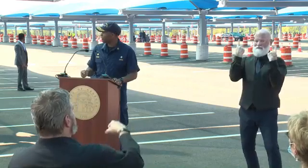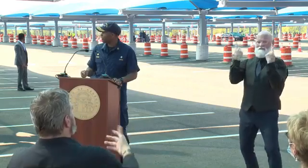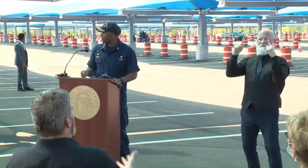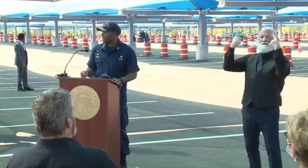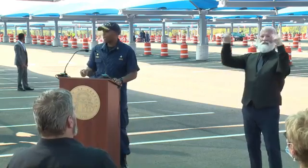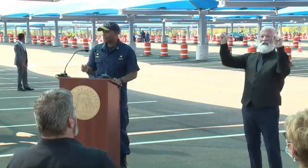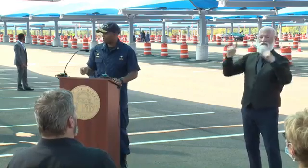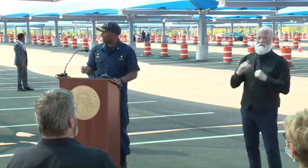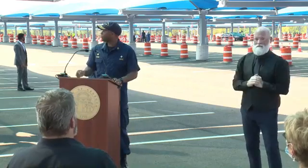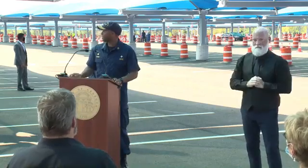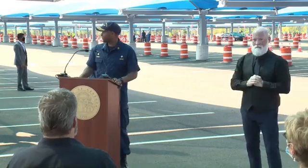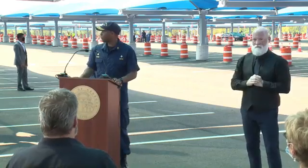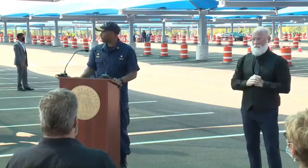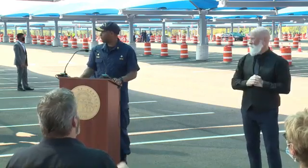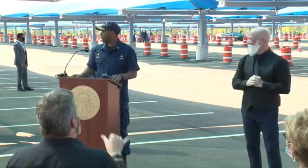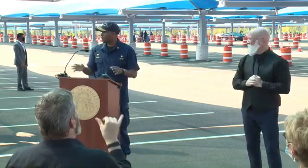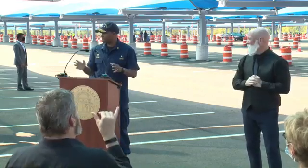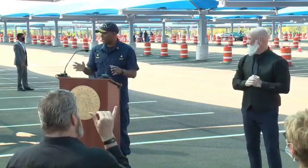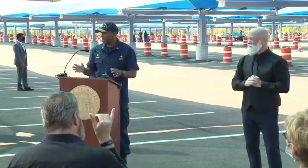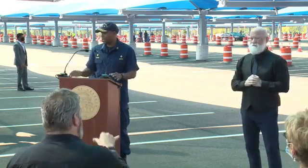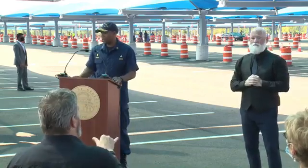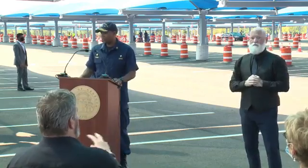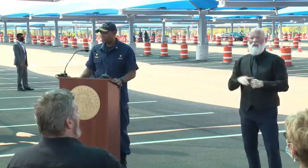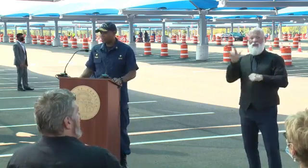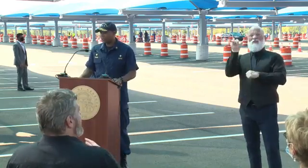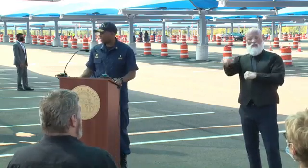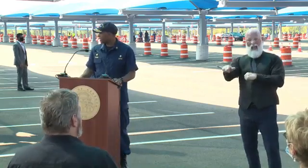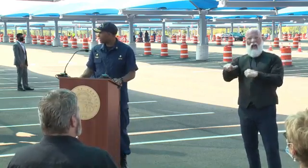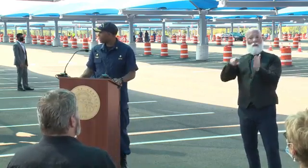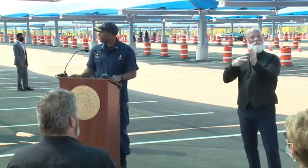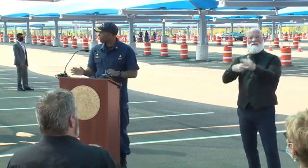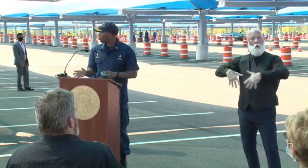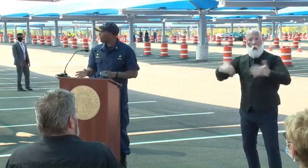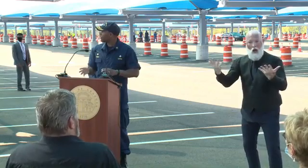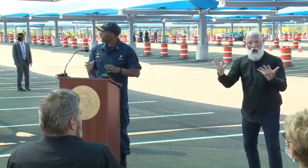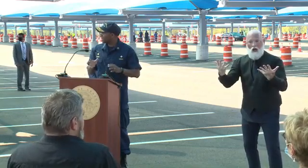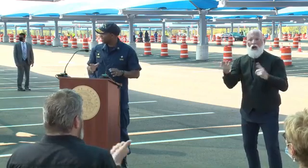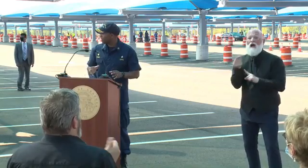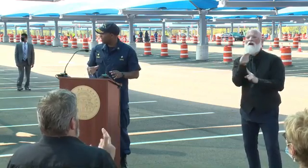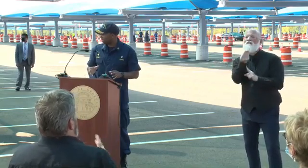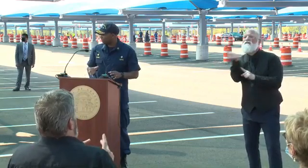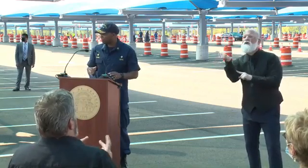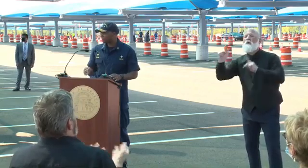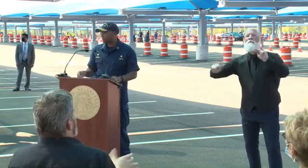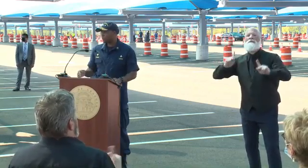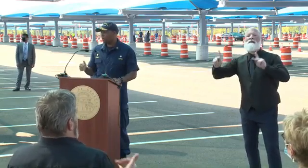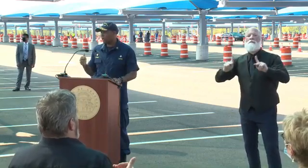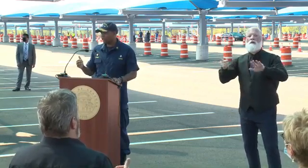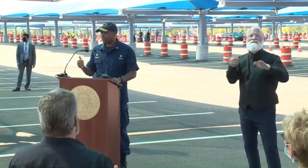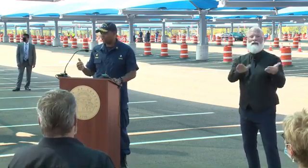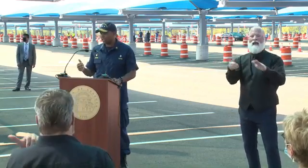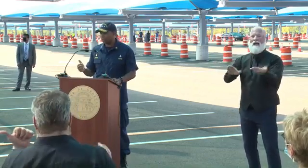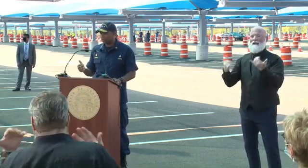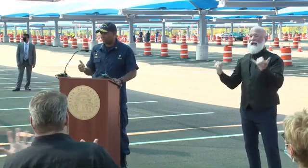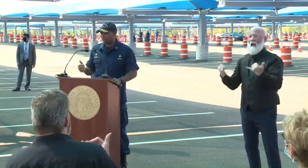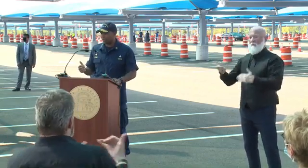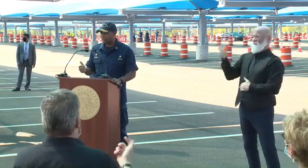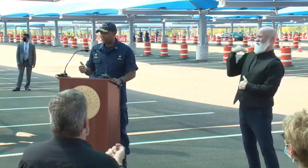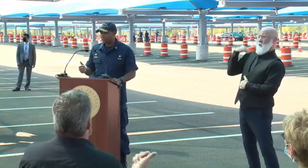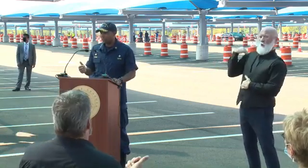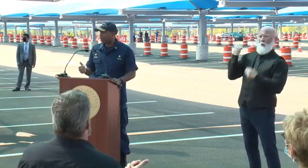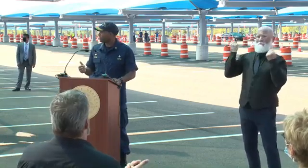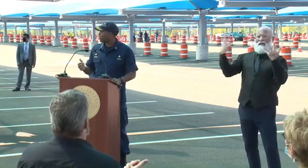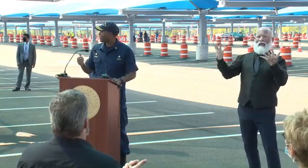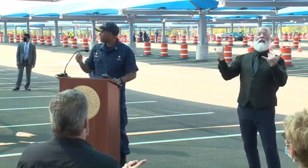fewer people, exponentially fewer people, are dying from this disease than were in the beginning. I understand that